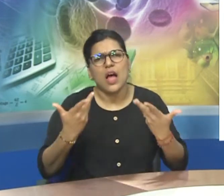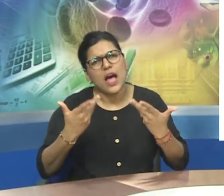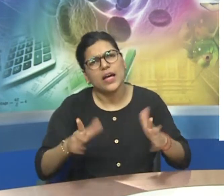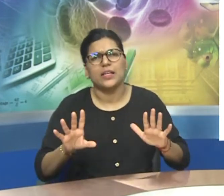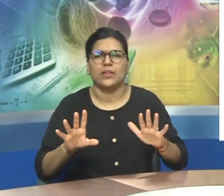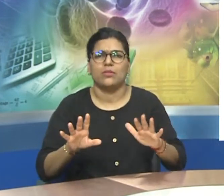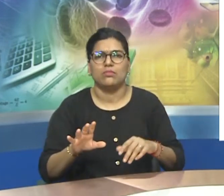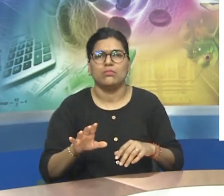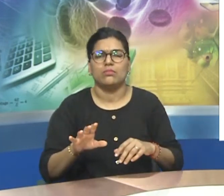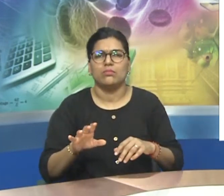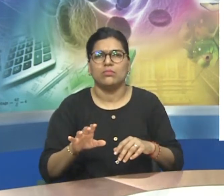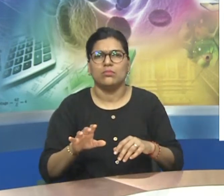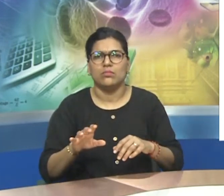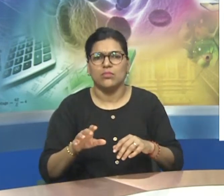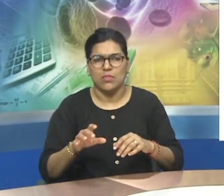Solid waste.